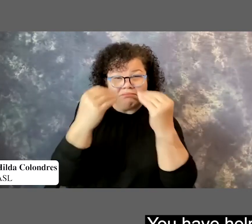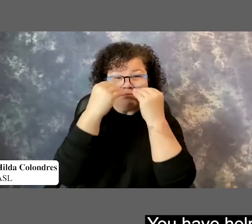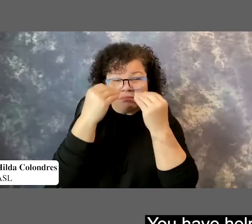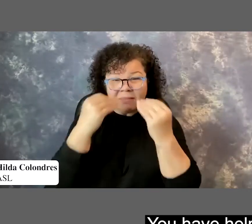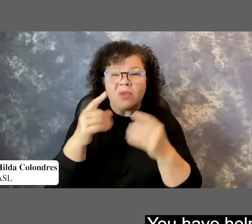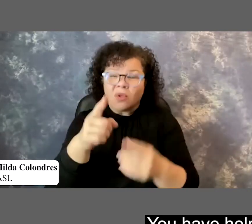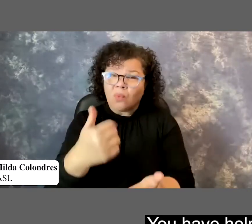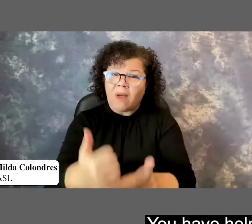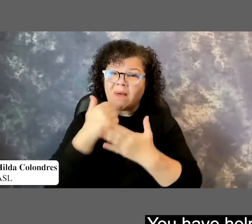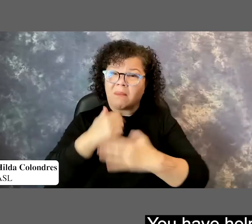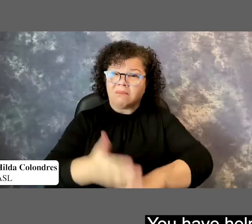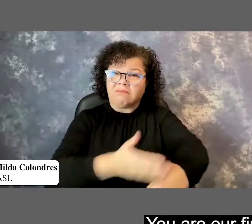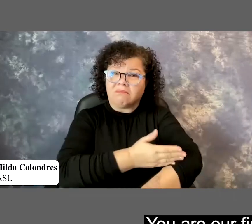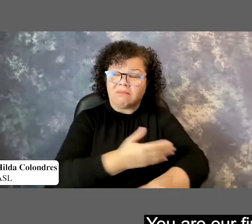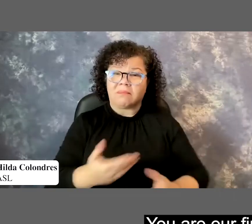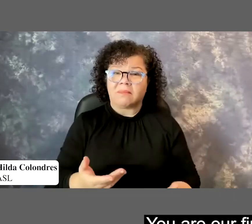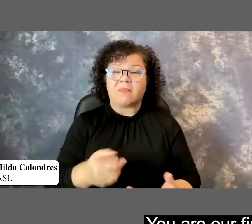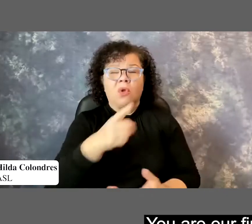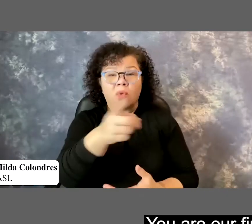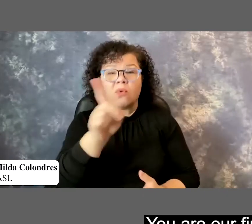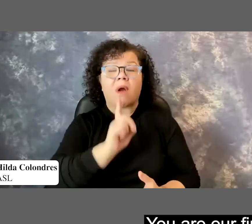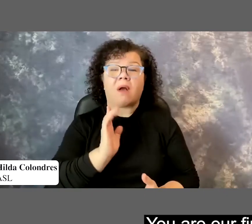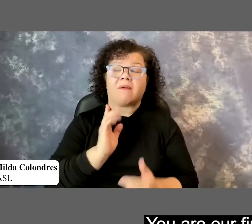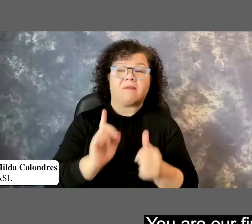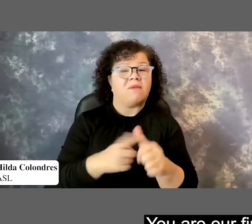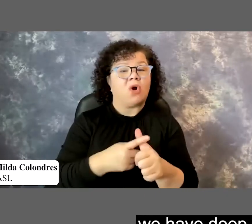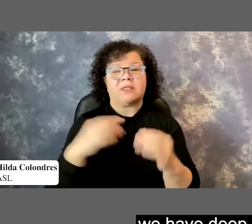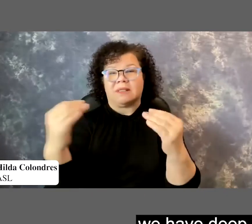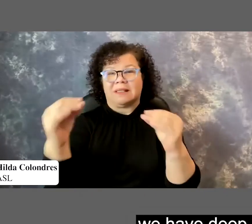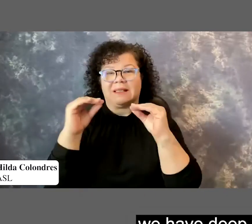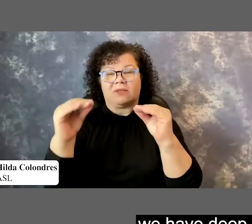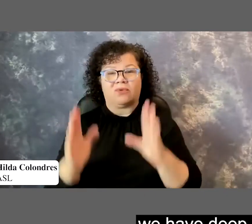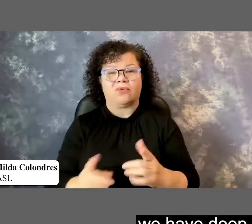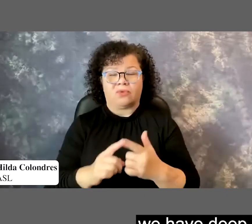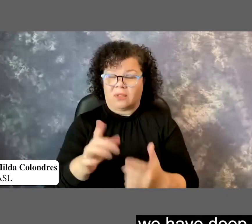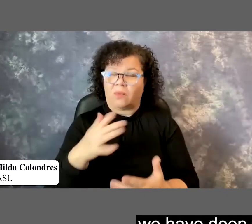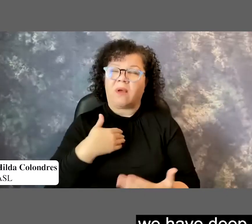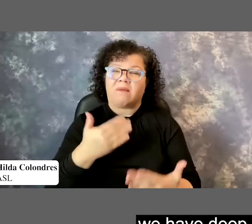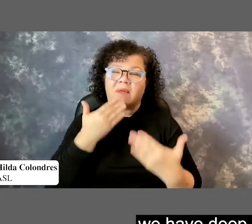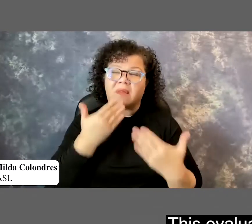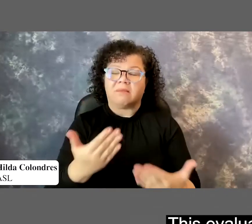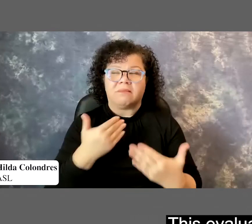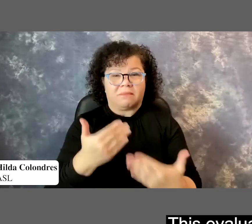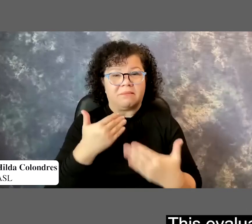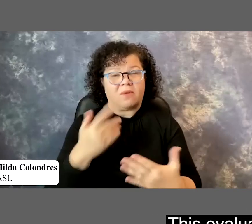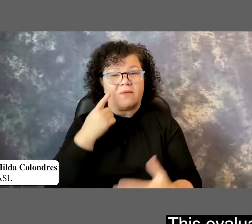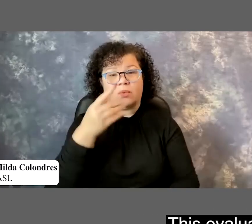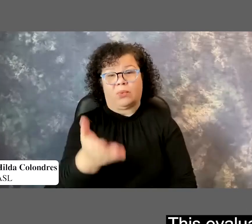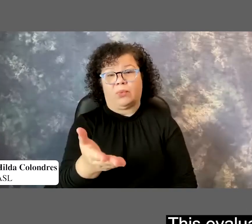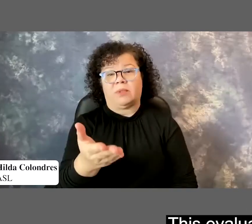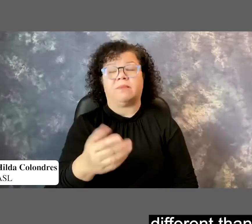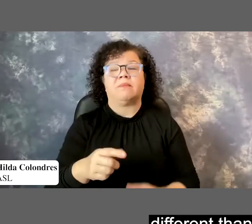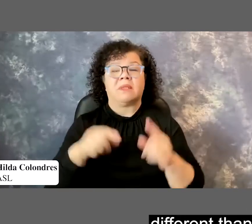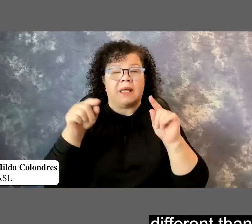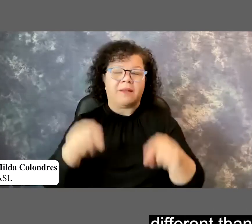us get here. You are our first teachers, and we have deep gratitude for you. This evaluation is a